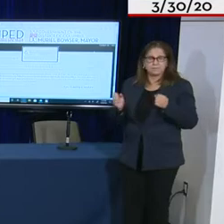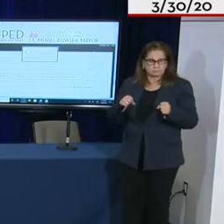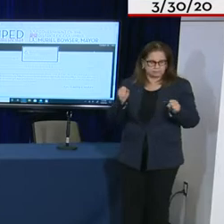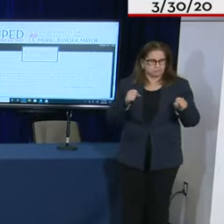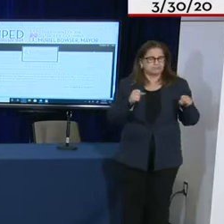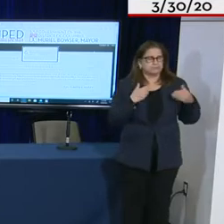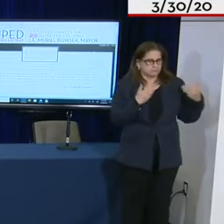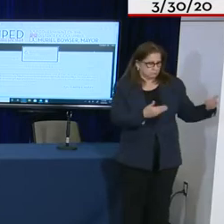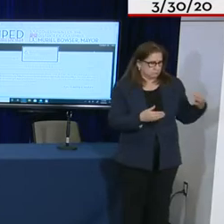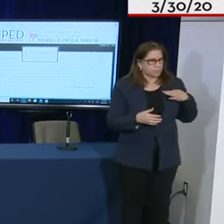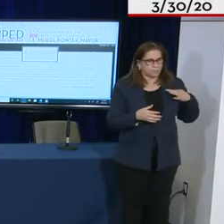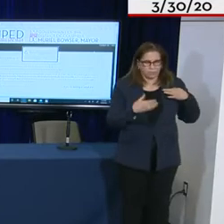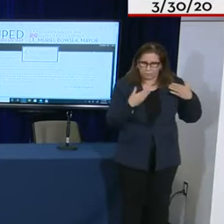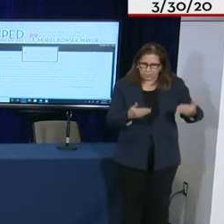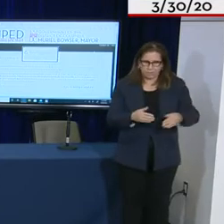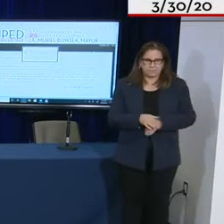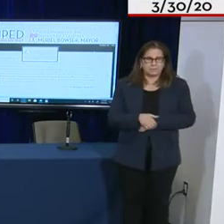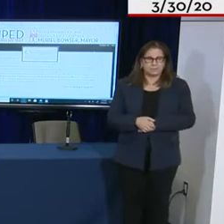in the application.